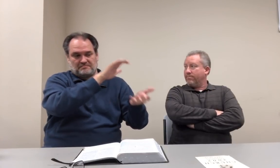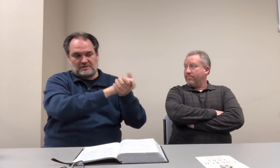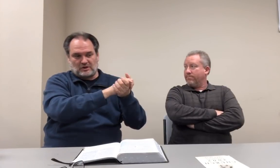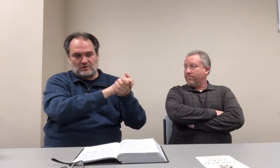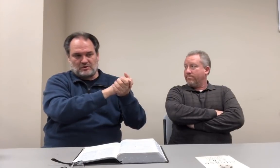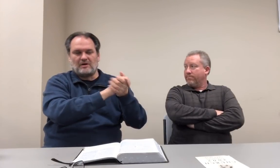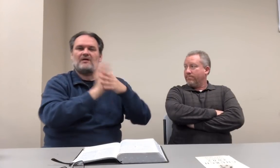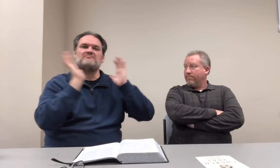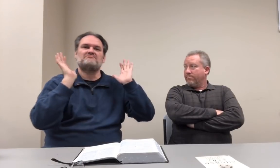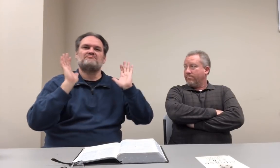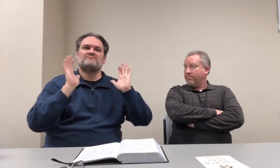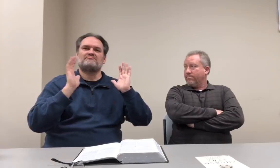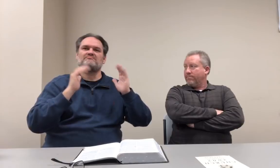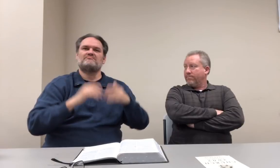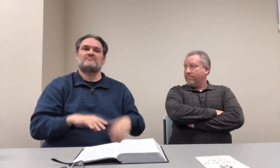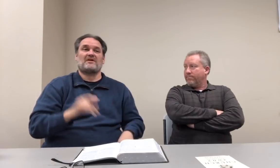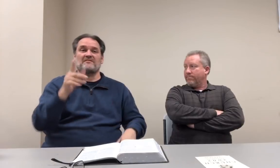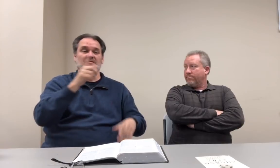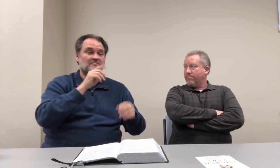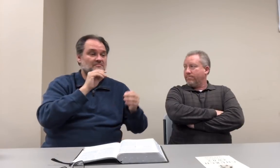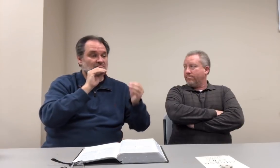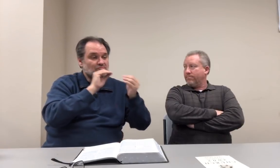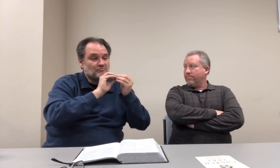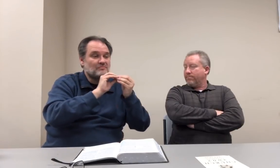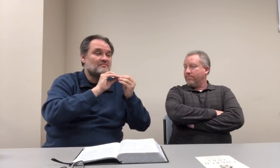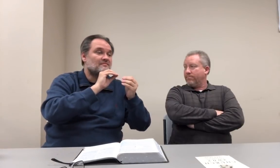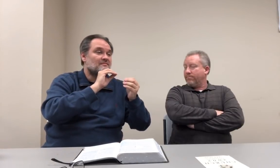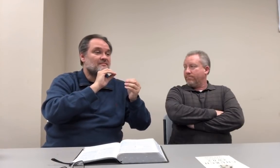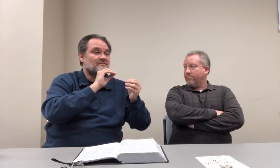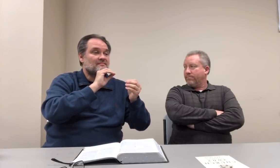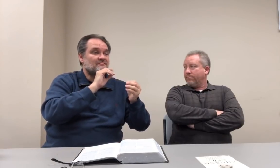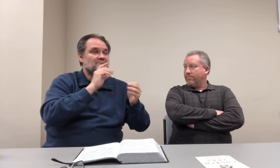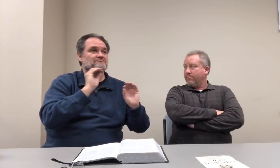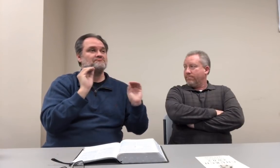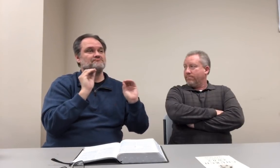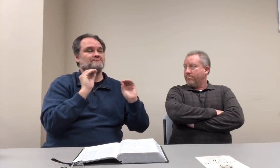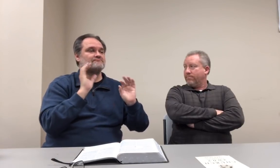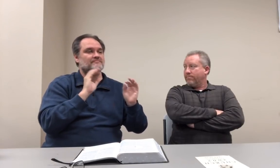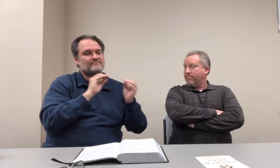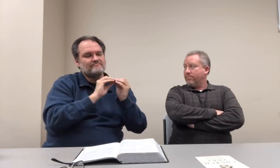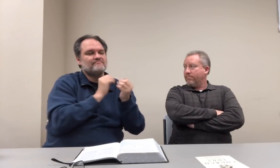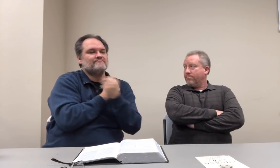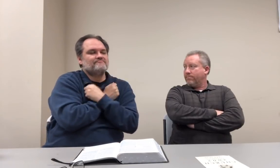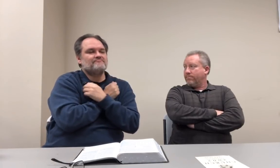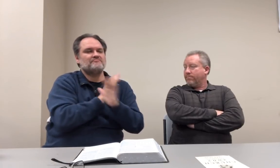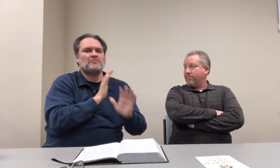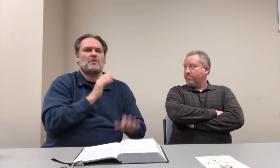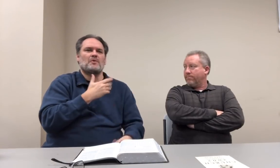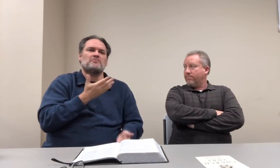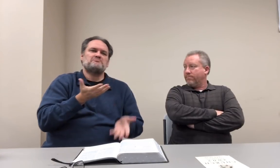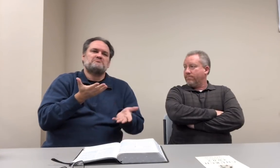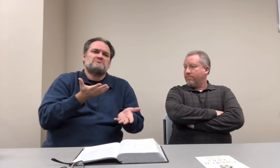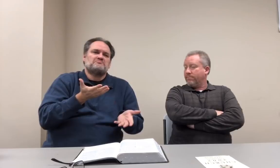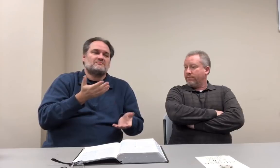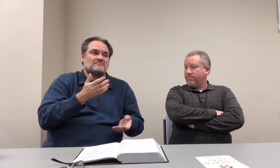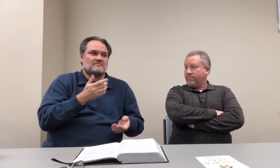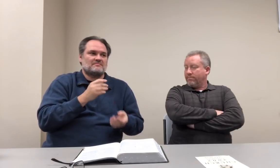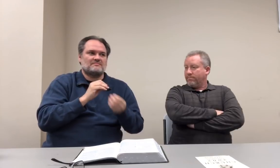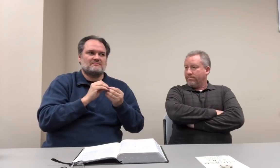automatically about the other nature. The point being, there was no change in the divine nature, right?